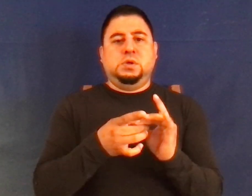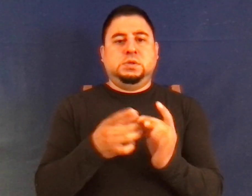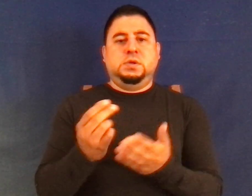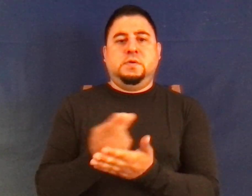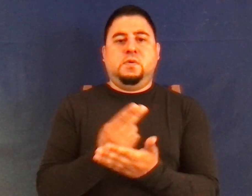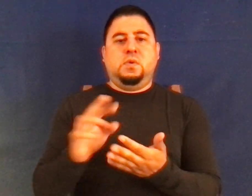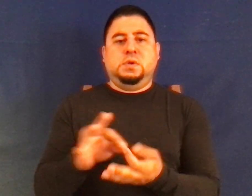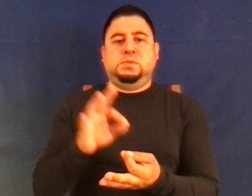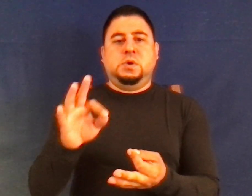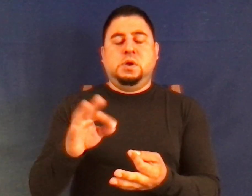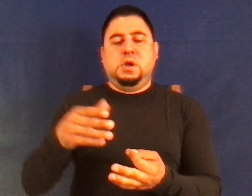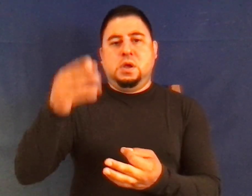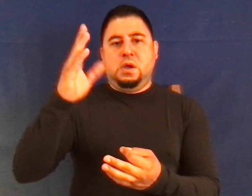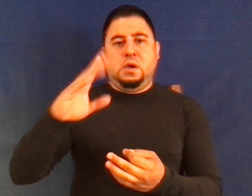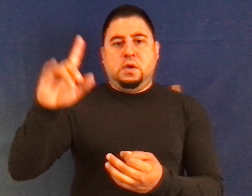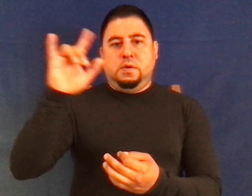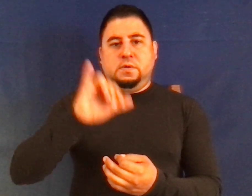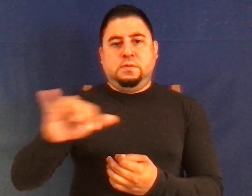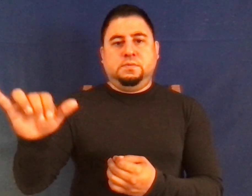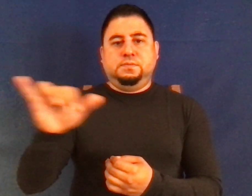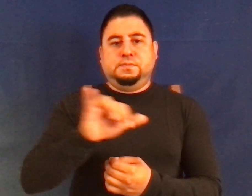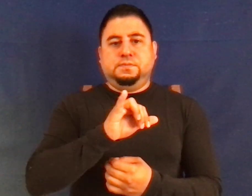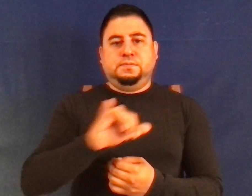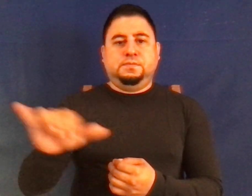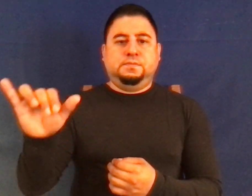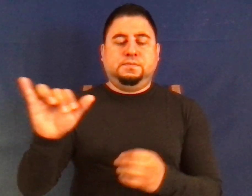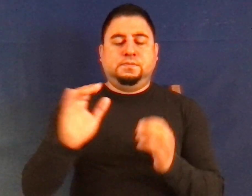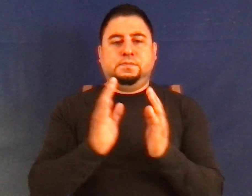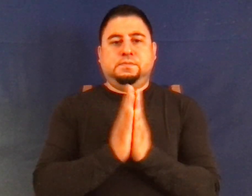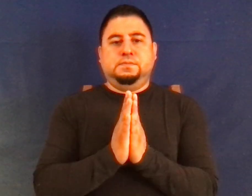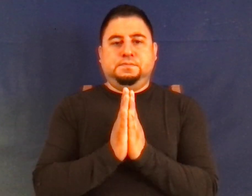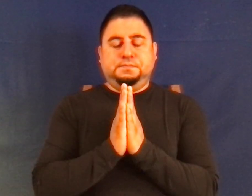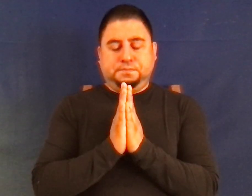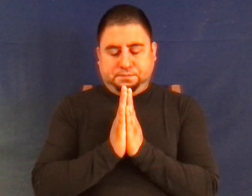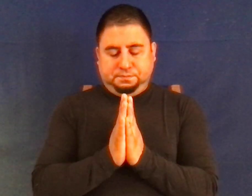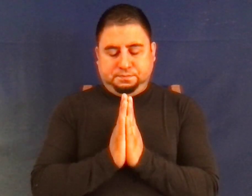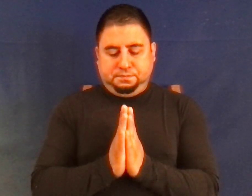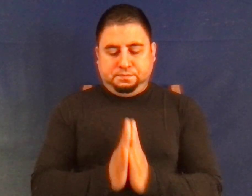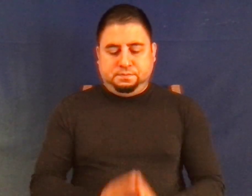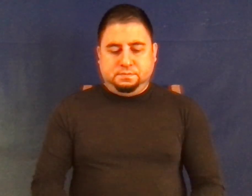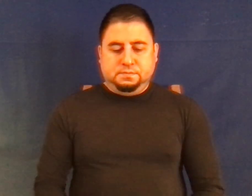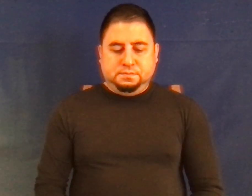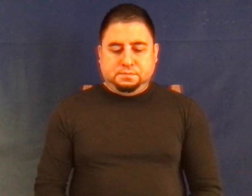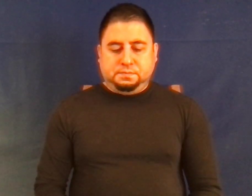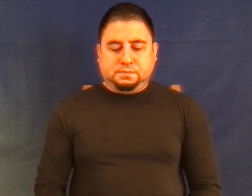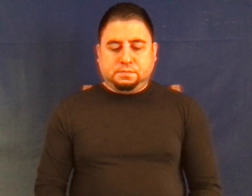unity of the Holy Spirit, one God, forever and ever. Amen.